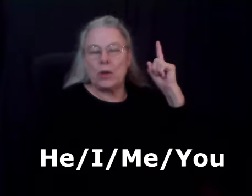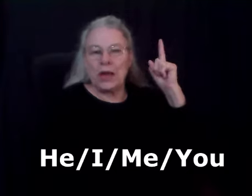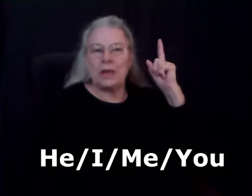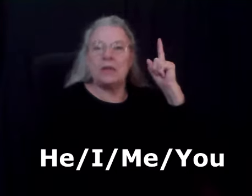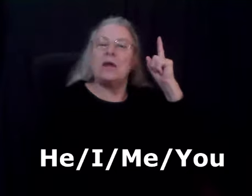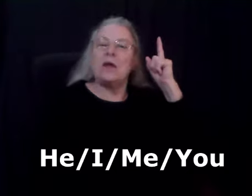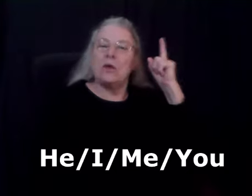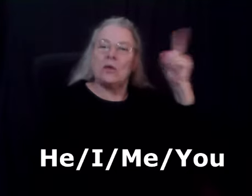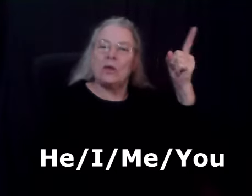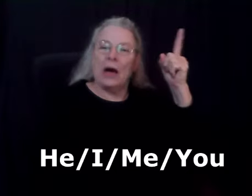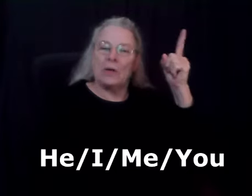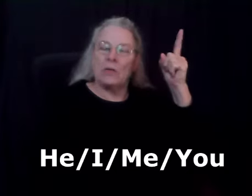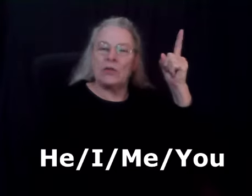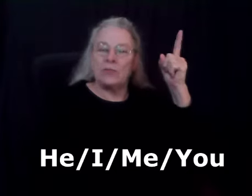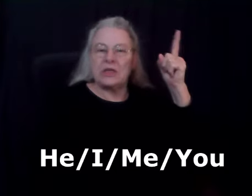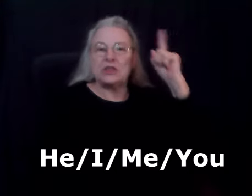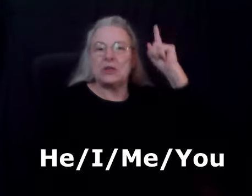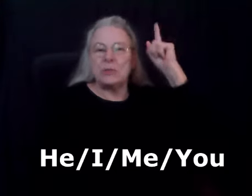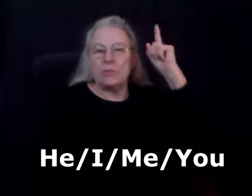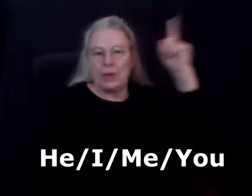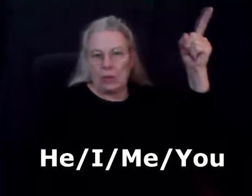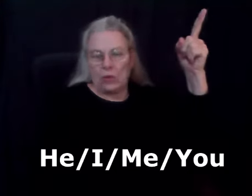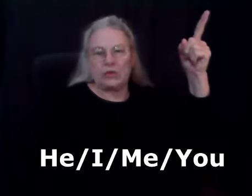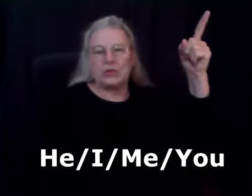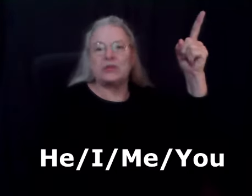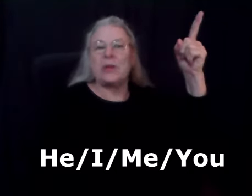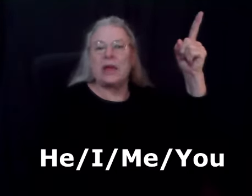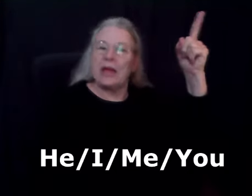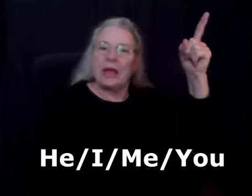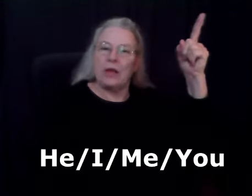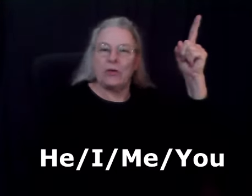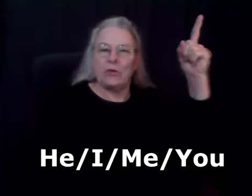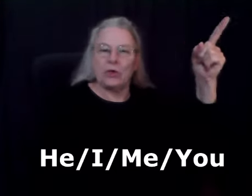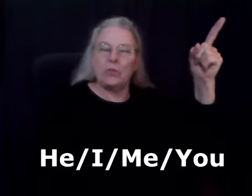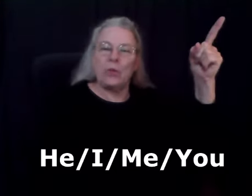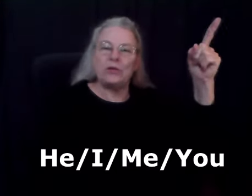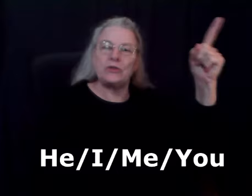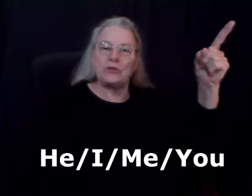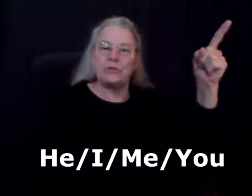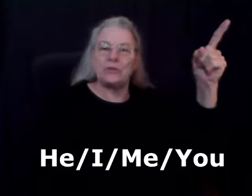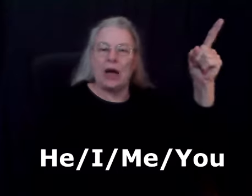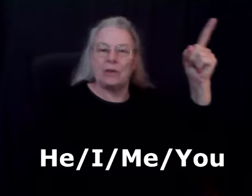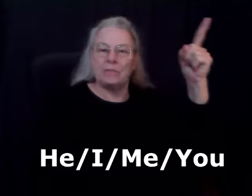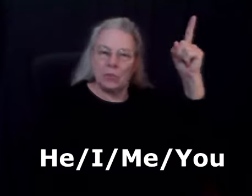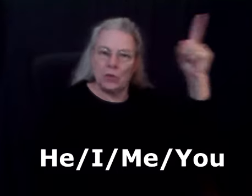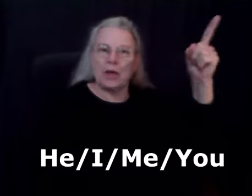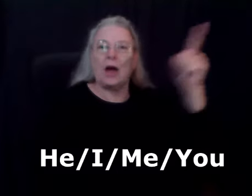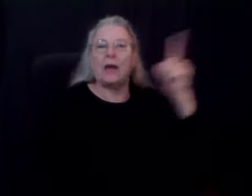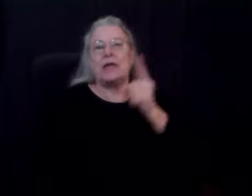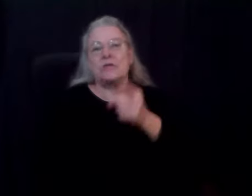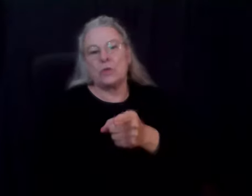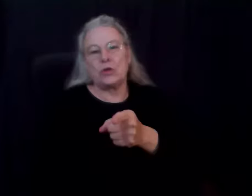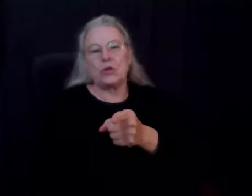hand with possession, but with it just being he, you're going to point to where God is, where you